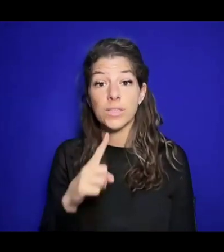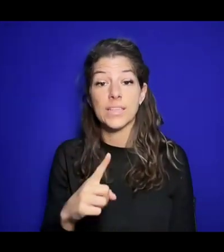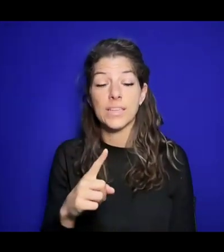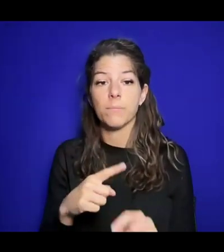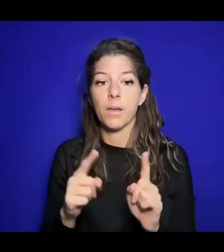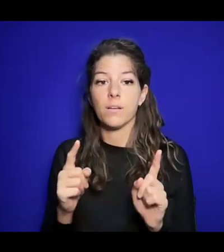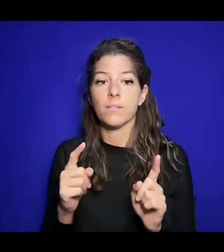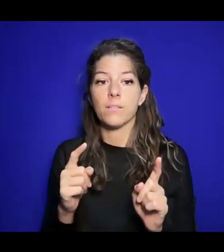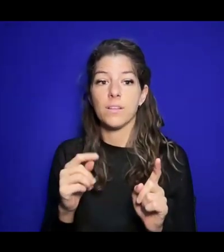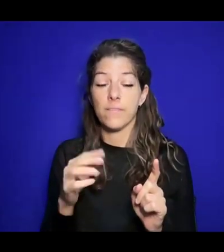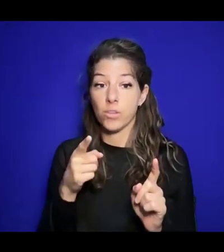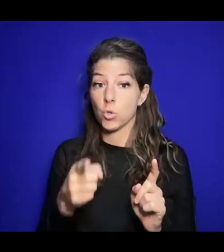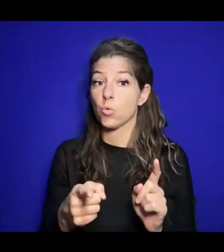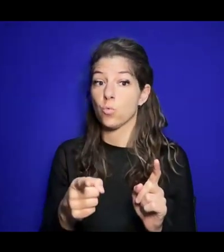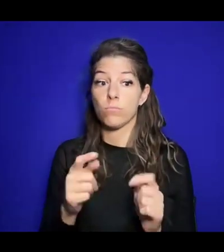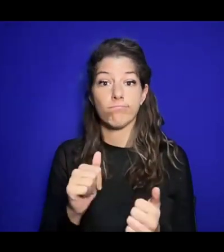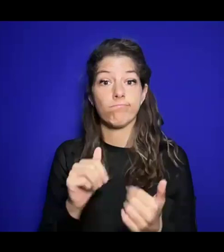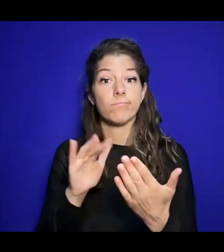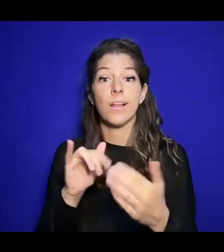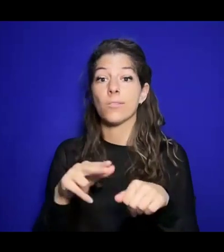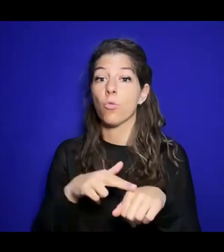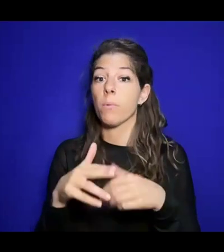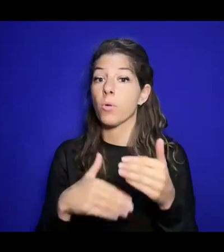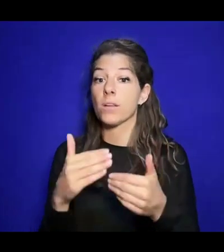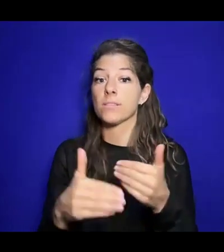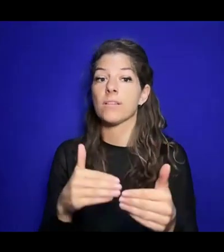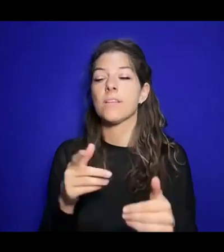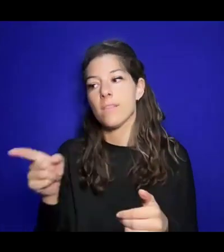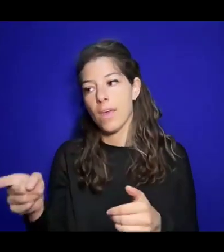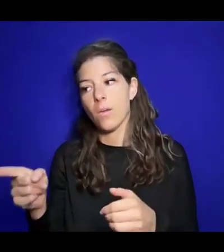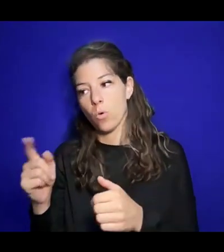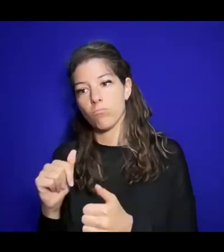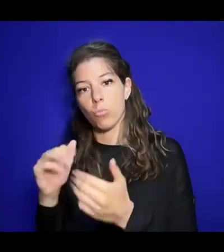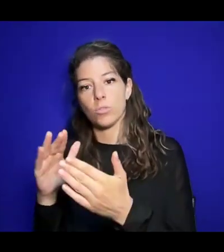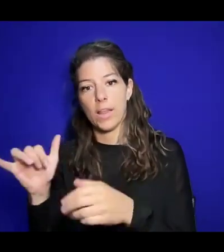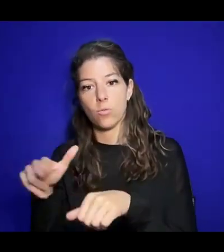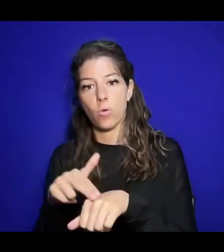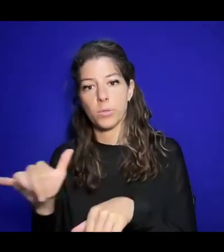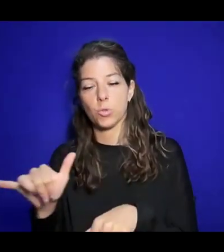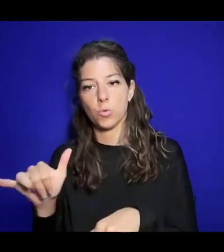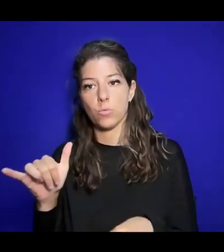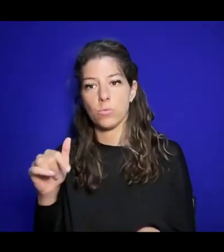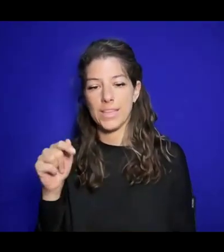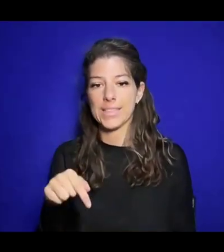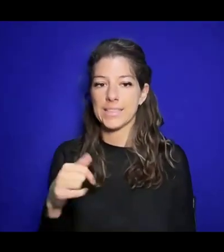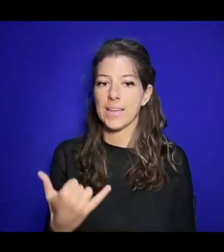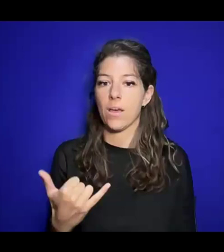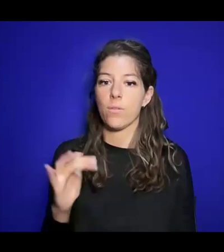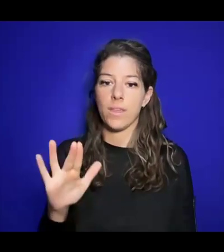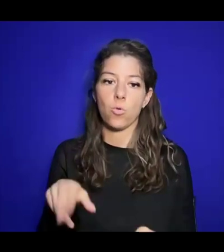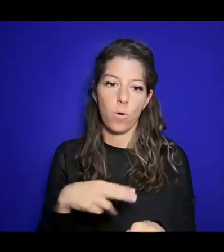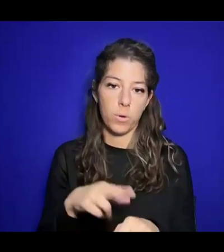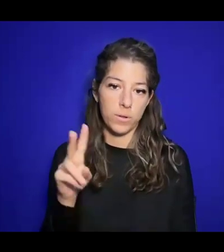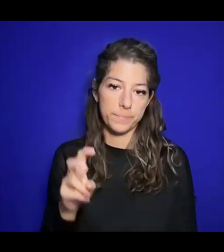But if you treat it like it's a normal process, they're going to treat it like a normal process because this is now their